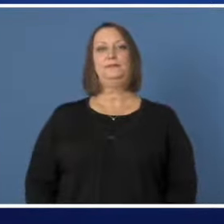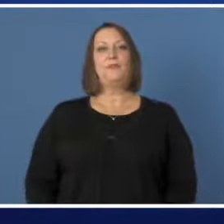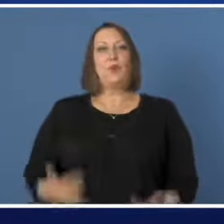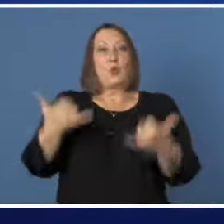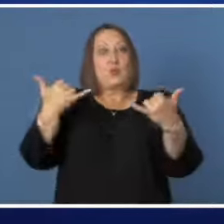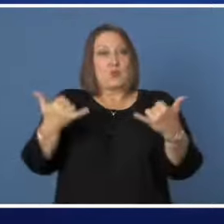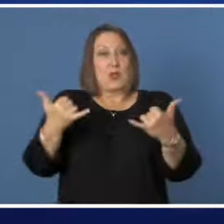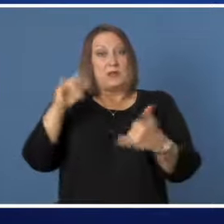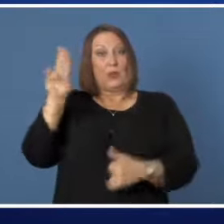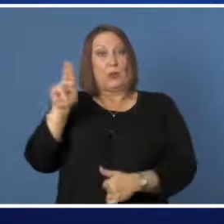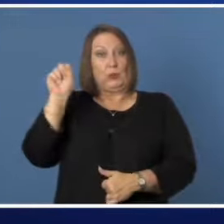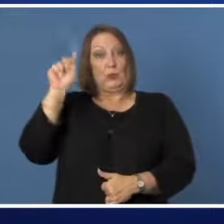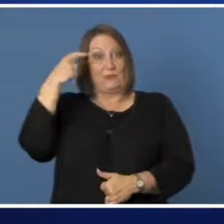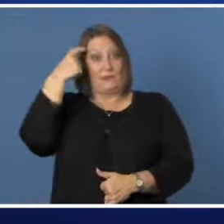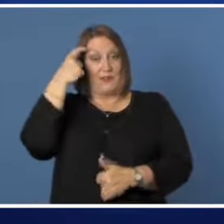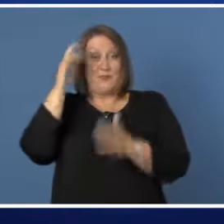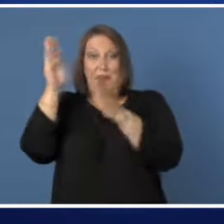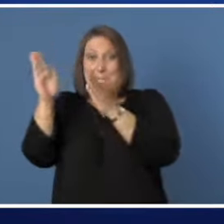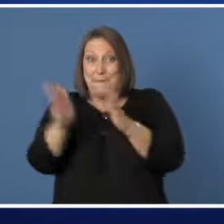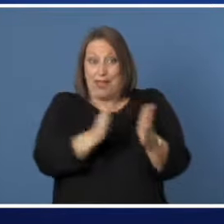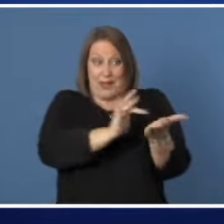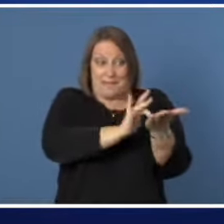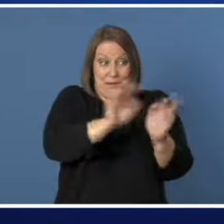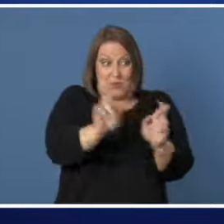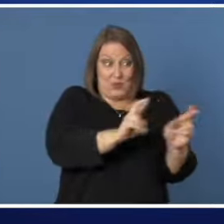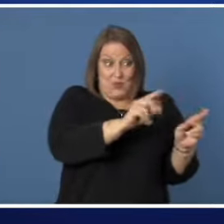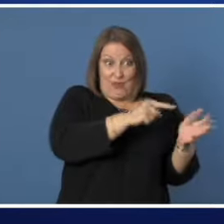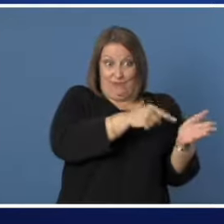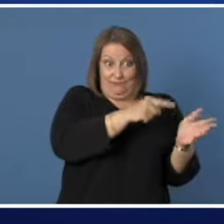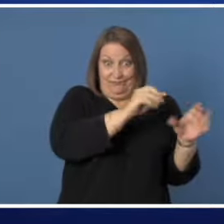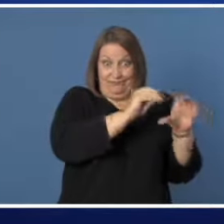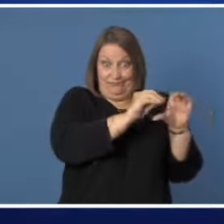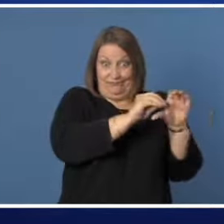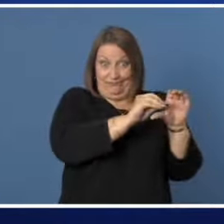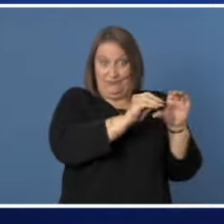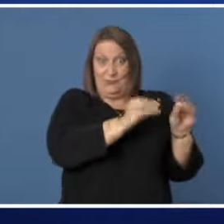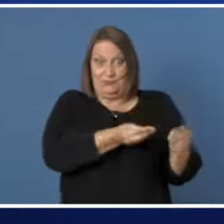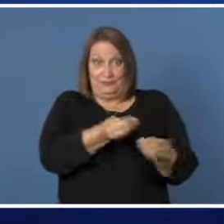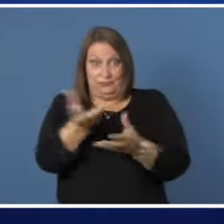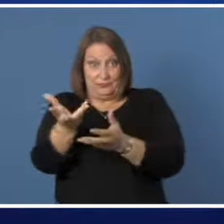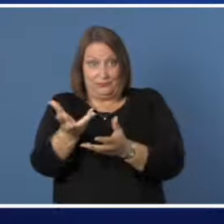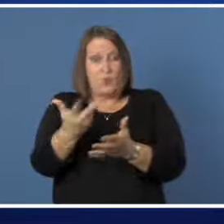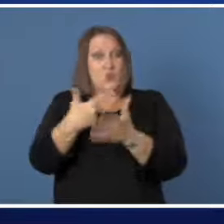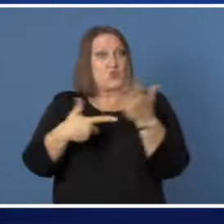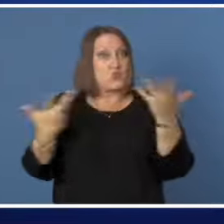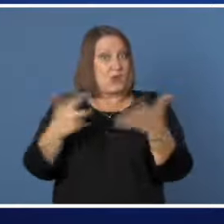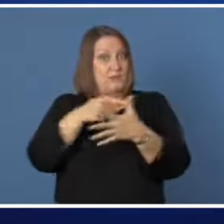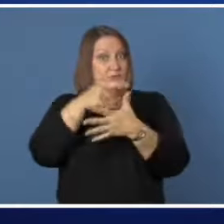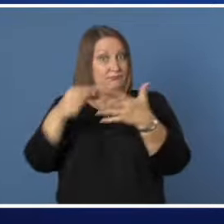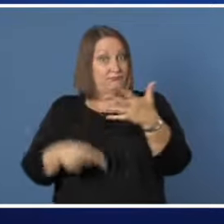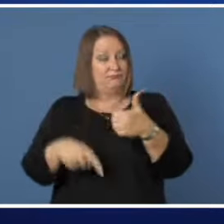The bioterrorism agents currently planned for are